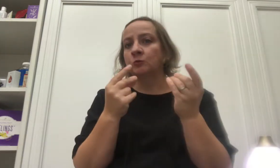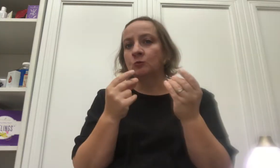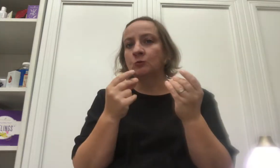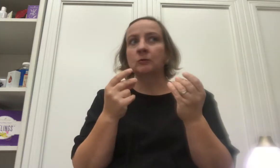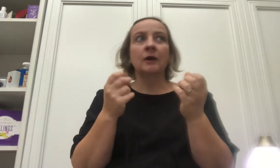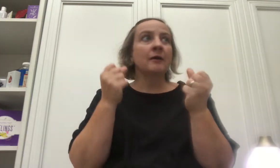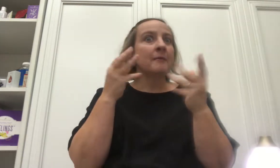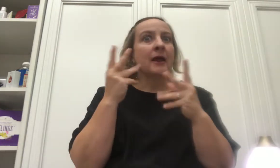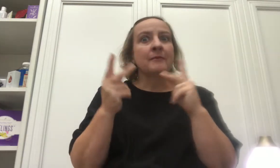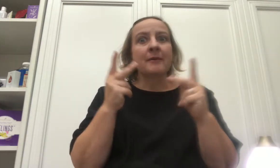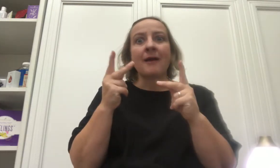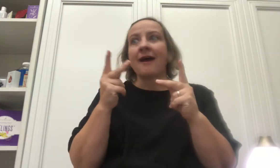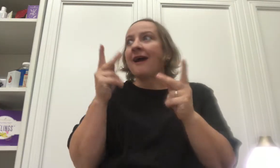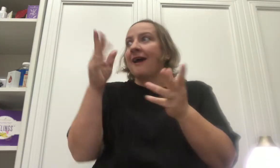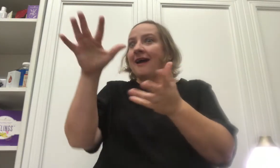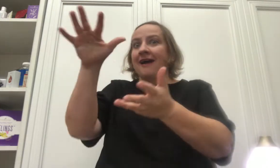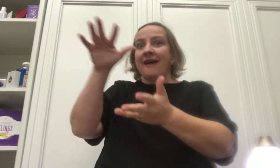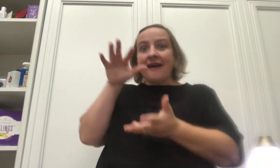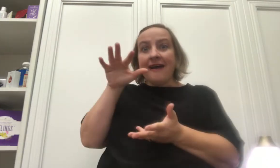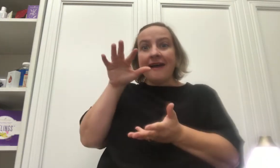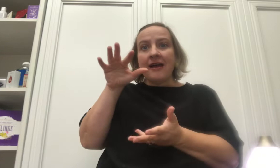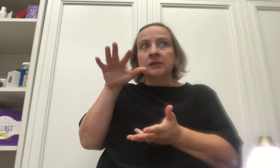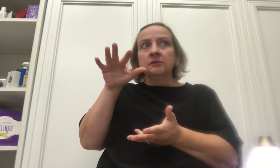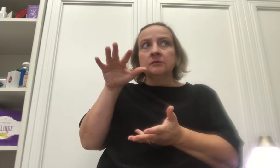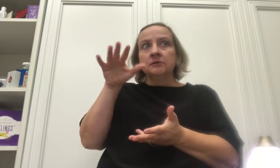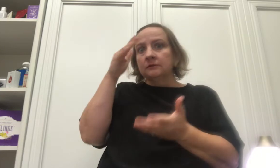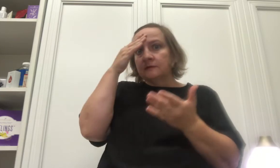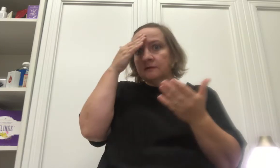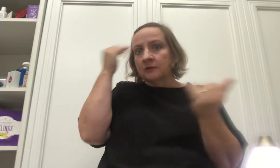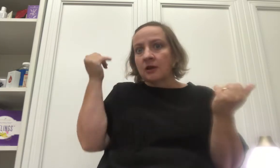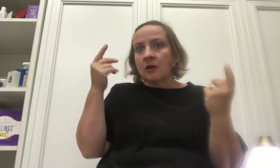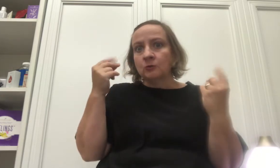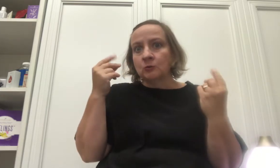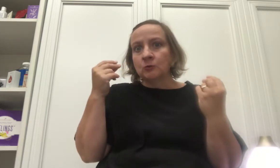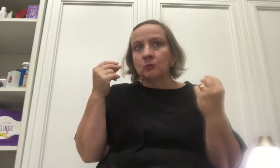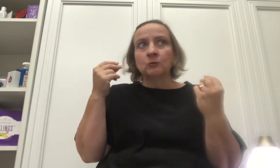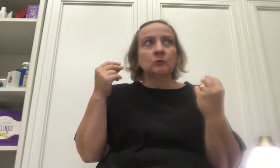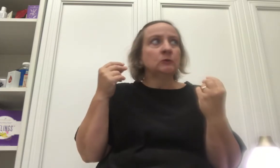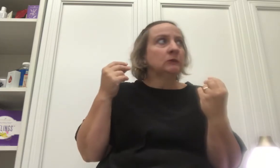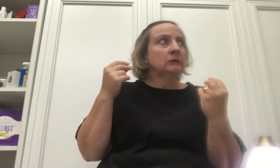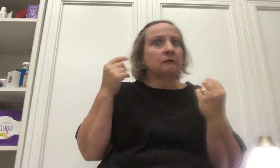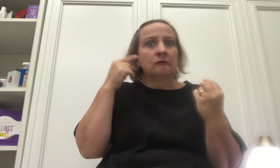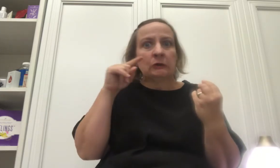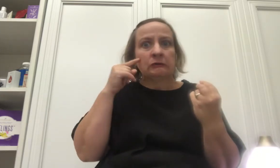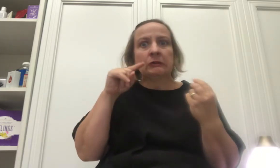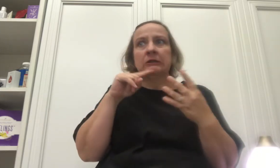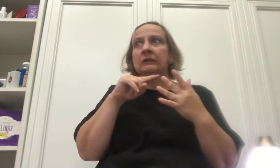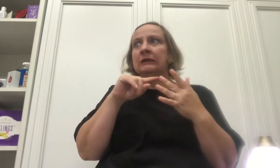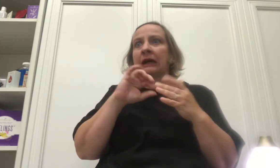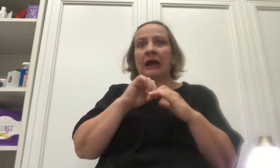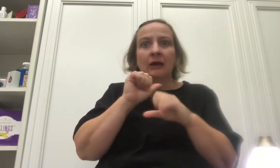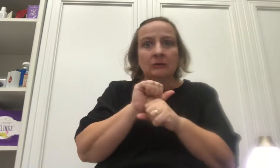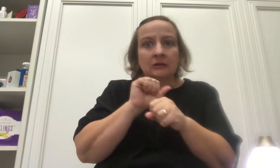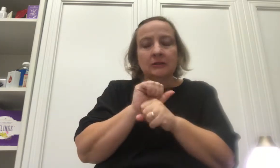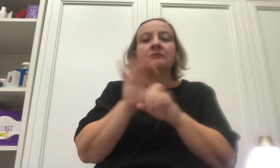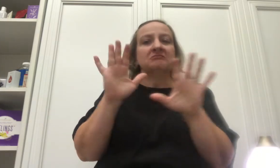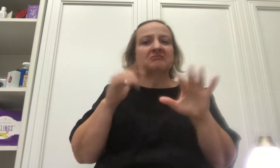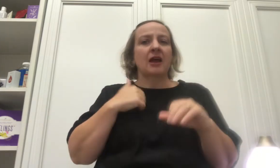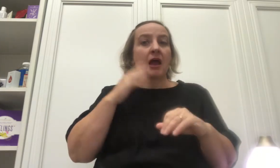I'd like to show you what to do. So many people get their box and they forgot what to do with their oils. They forgot what things are for and